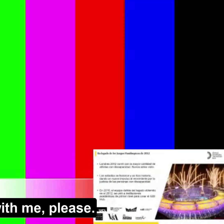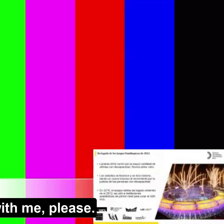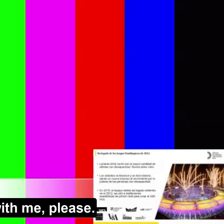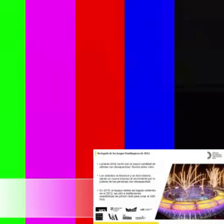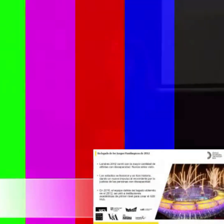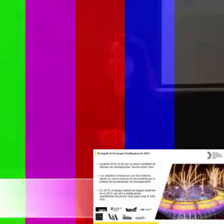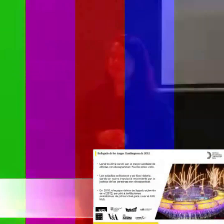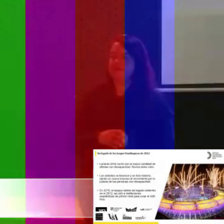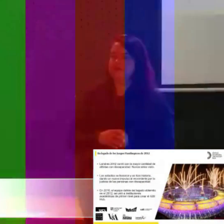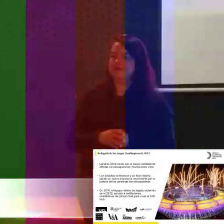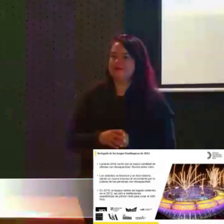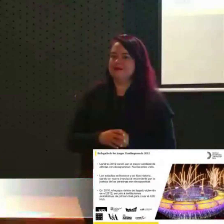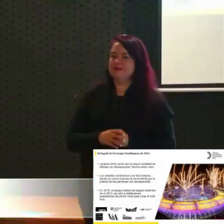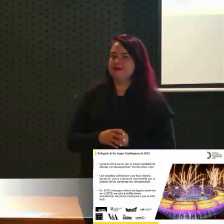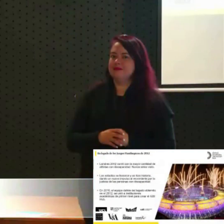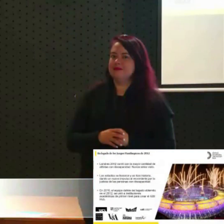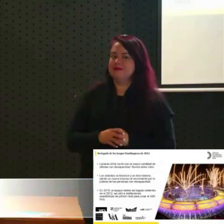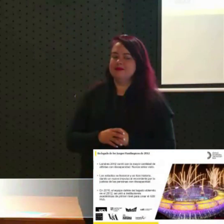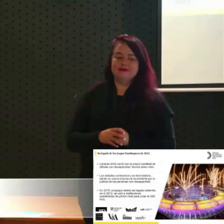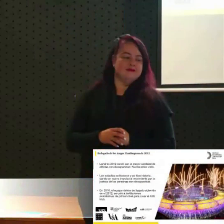Bear with me, please.